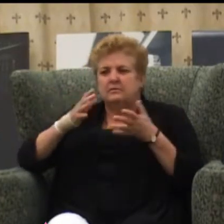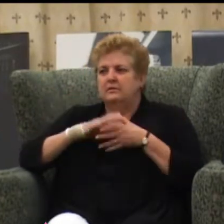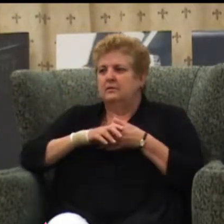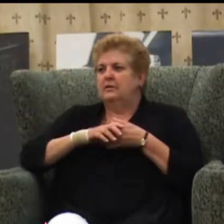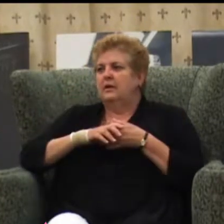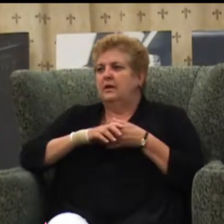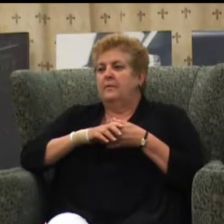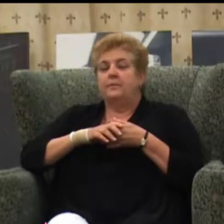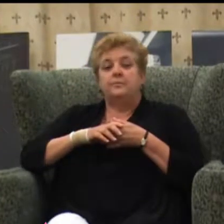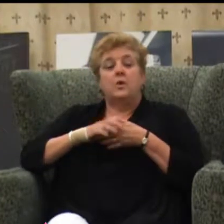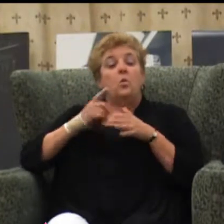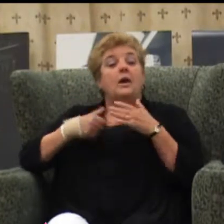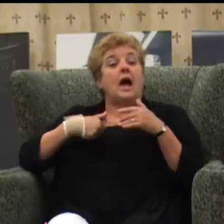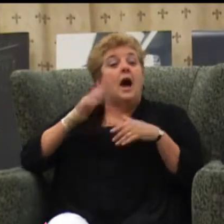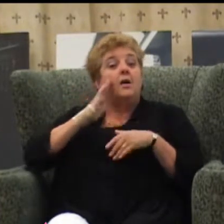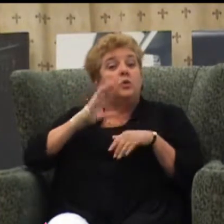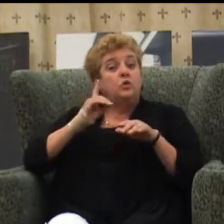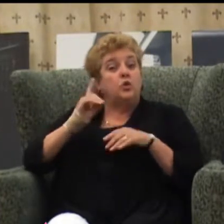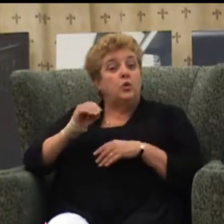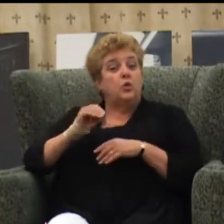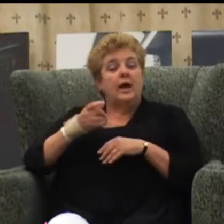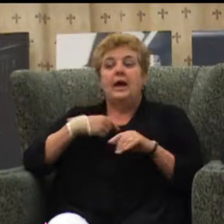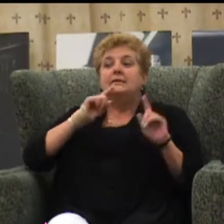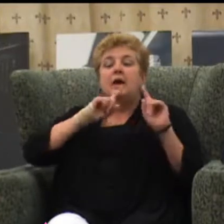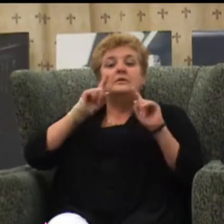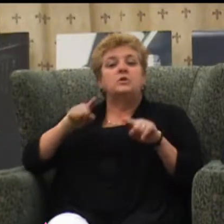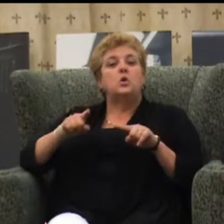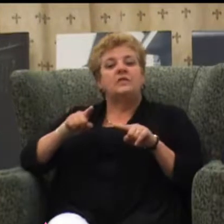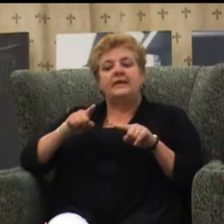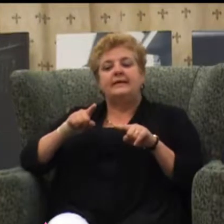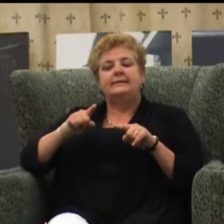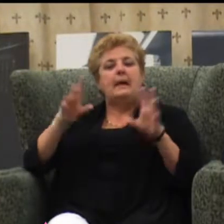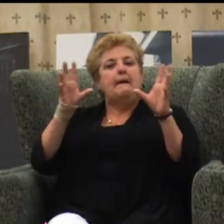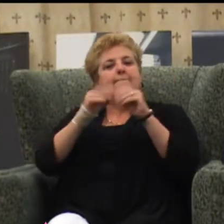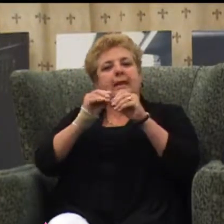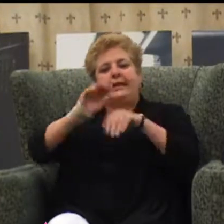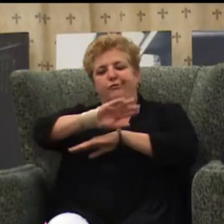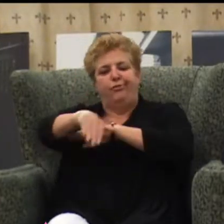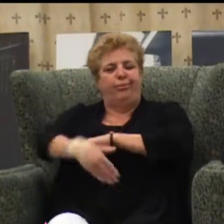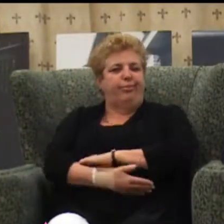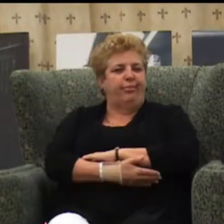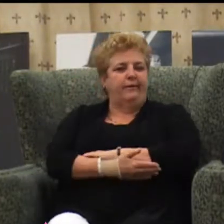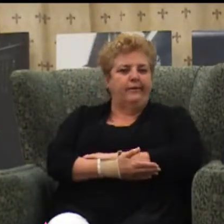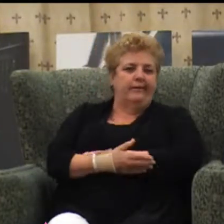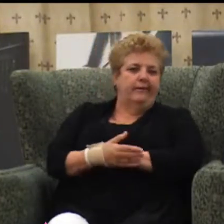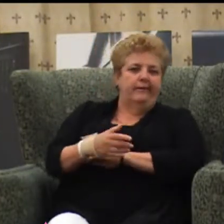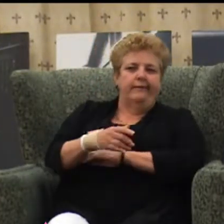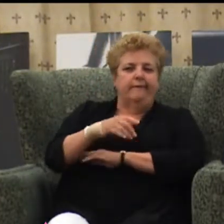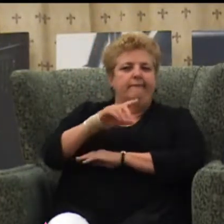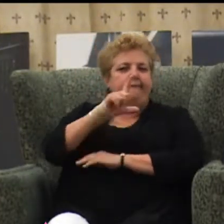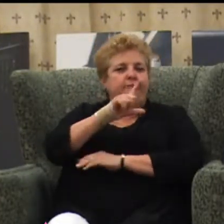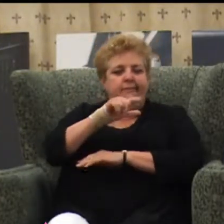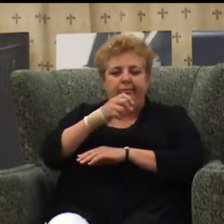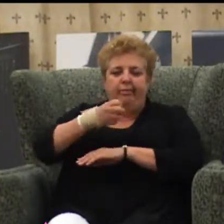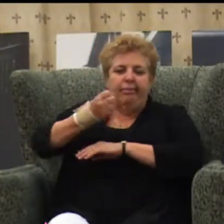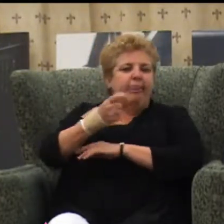What I would do is we have these late night meetings in, Los Angeles, Hollywood, 11:30, 12 at night. And I would